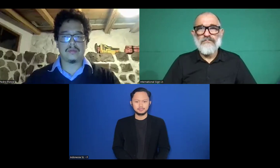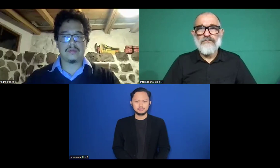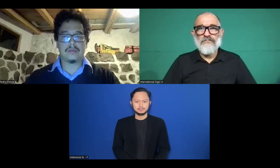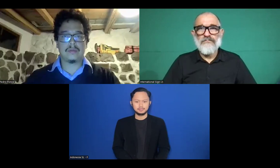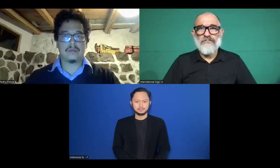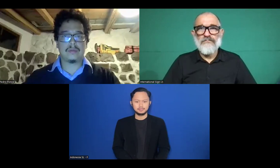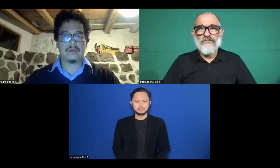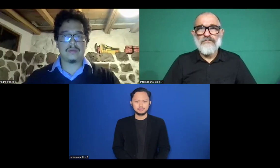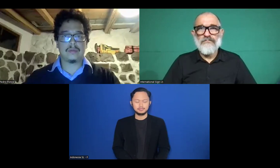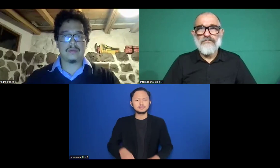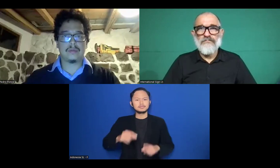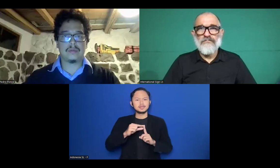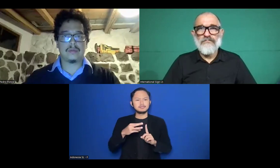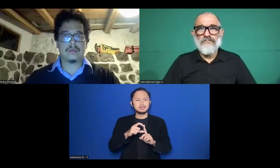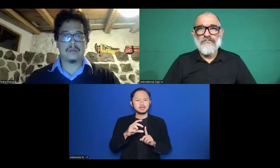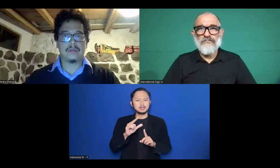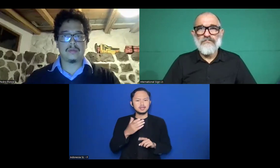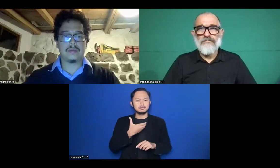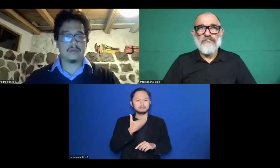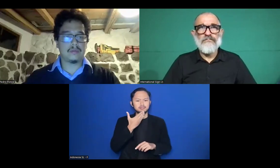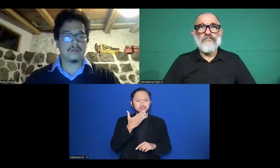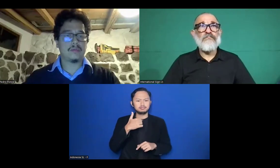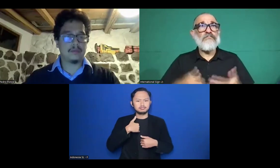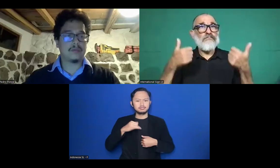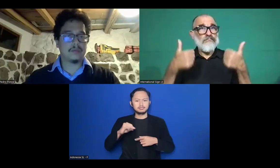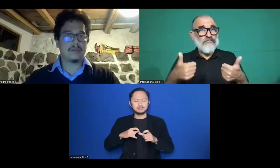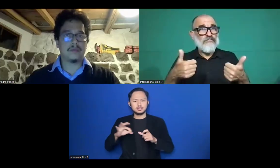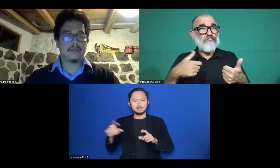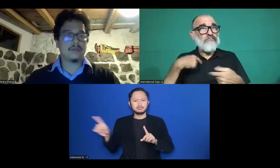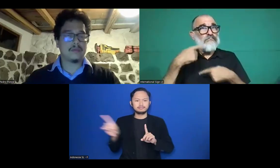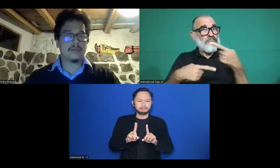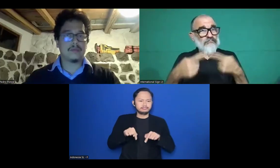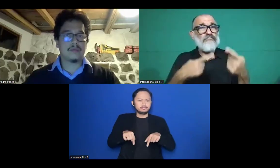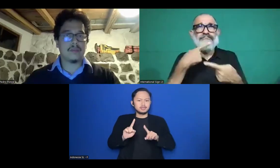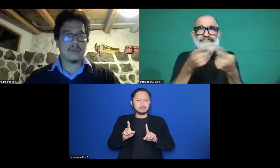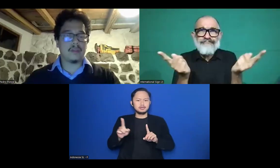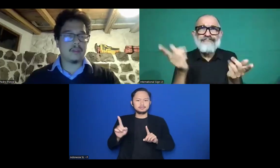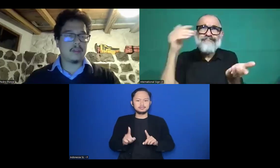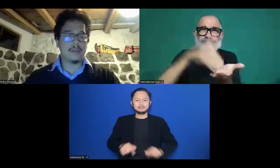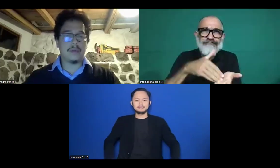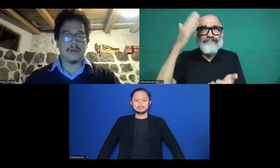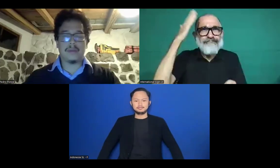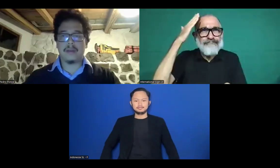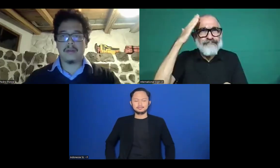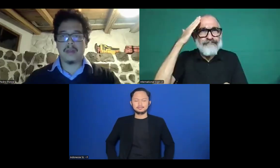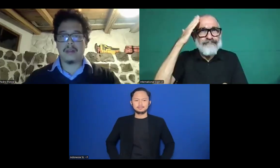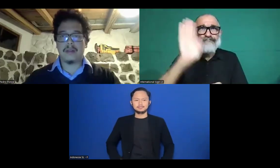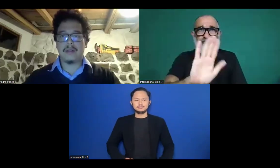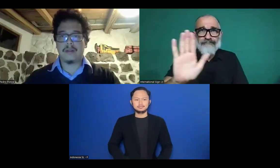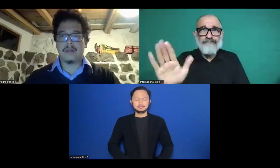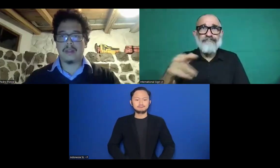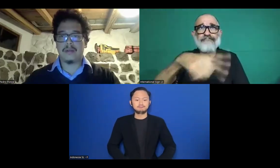Pedro, just letting you know again, I've got Esau and Eve here with me. Yeah. This is Pedro. Thank you,